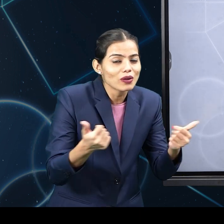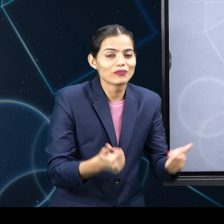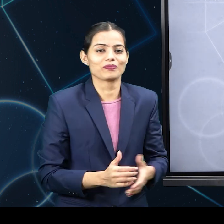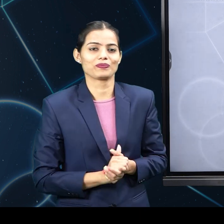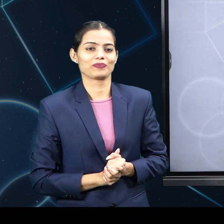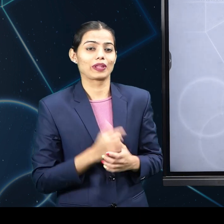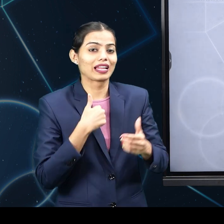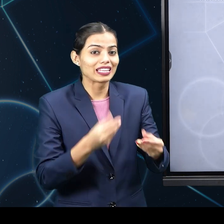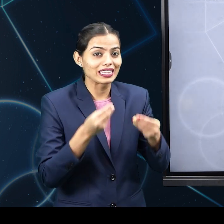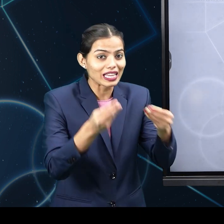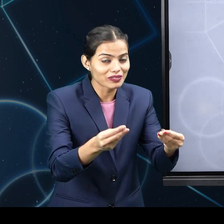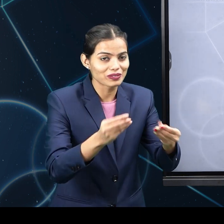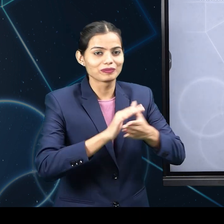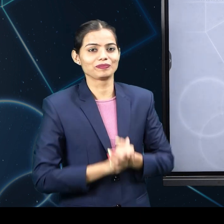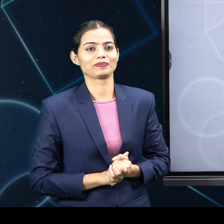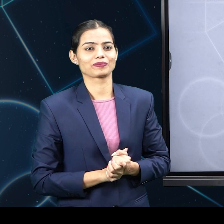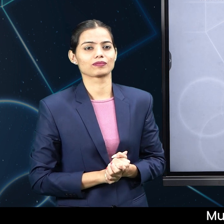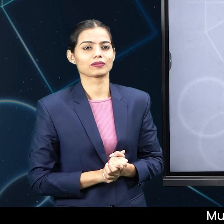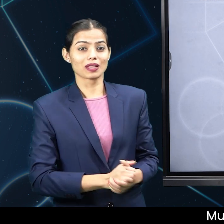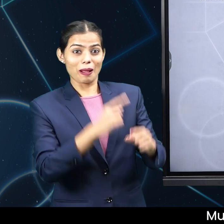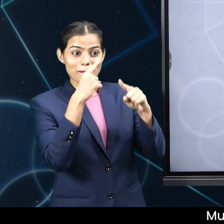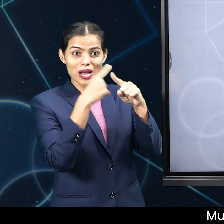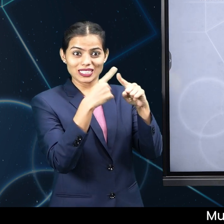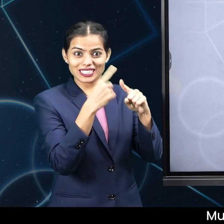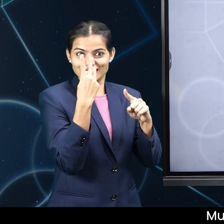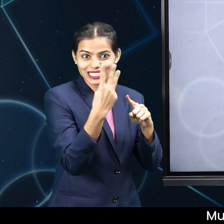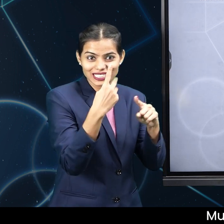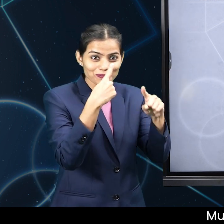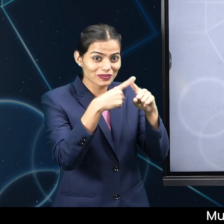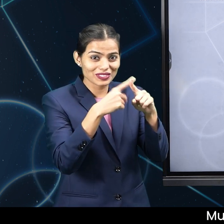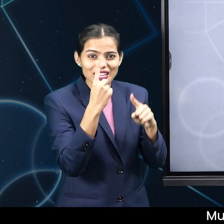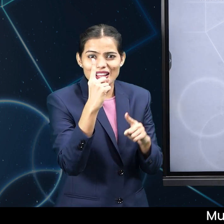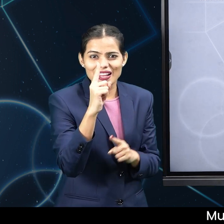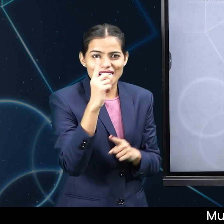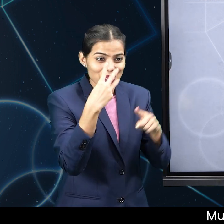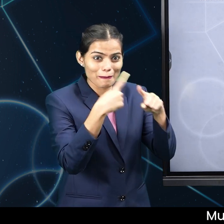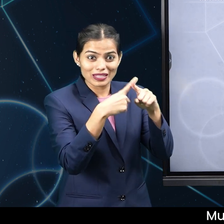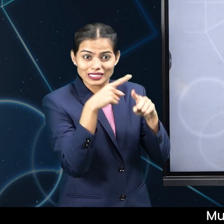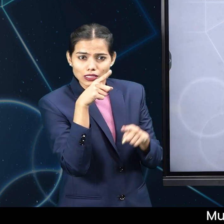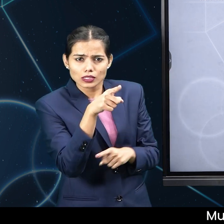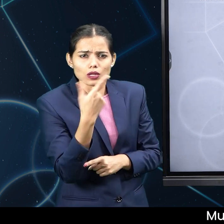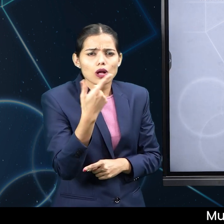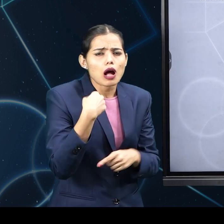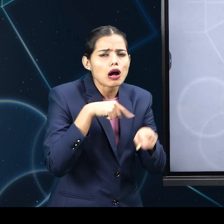Solution. Given multiple of 3 on the dice is equal to 2. That